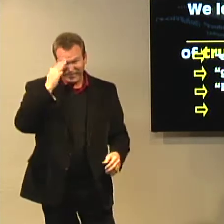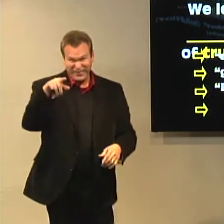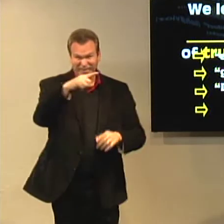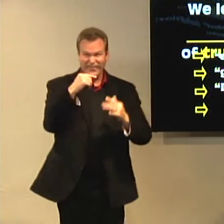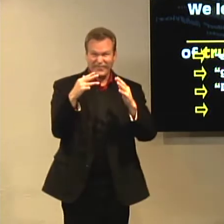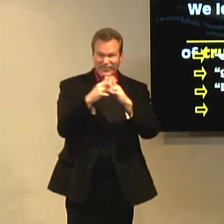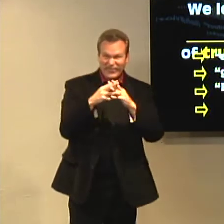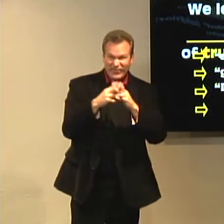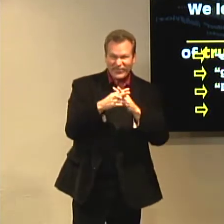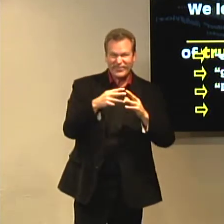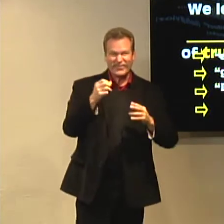His knees were